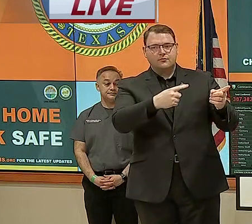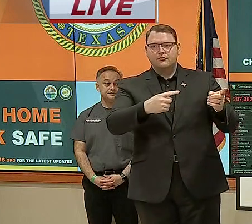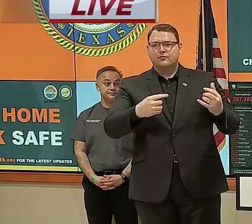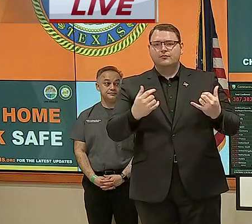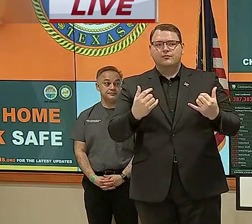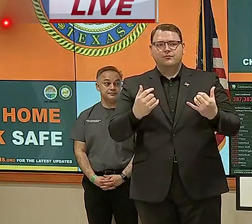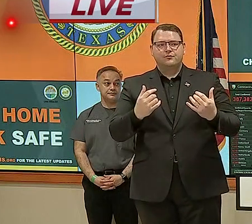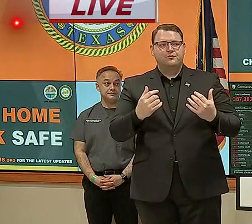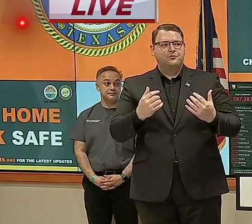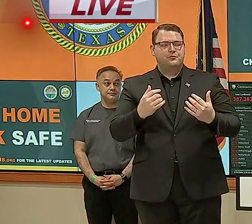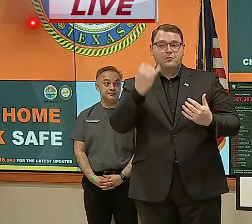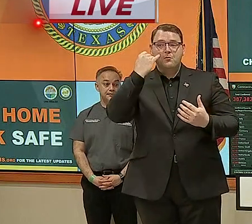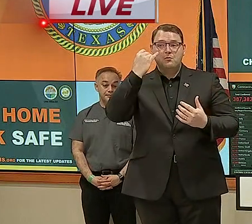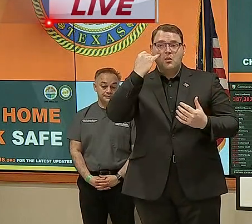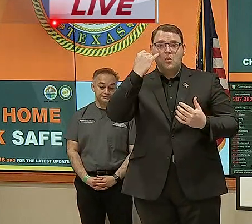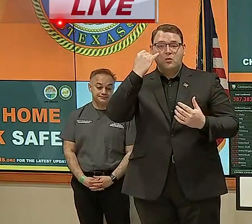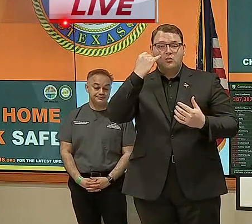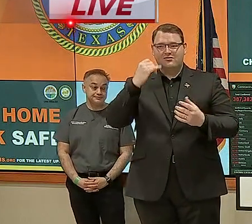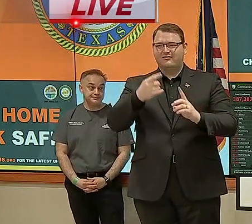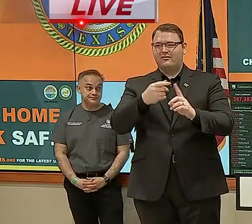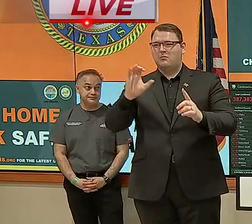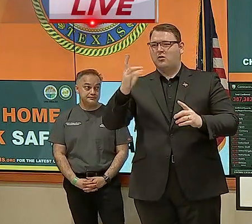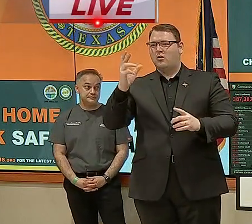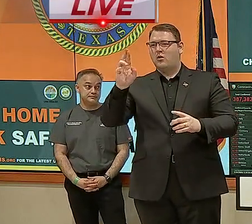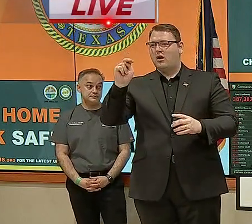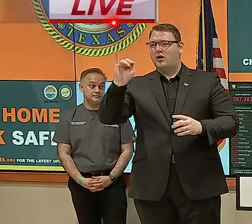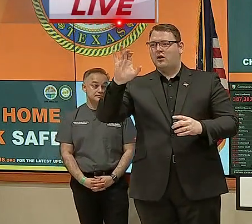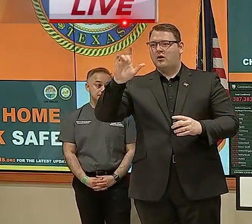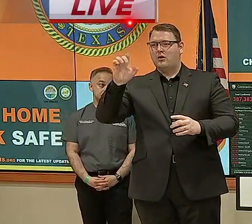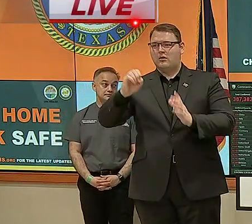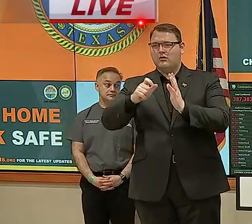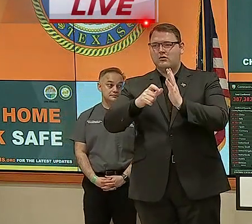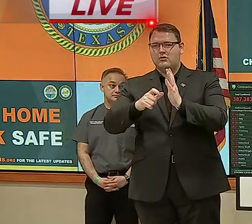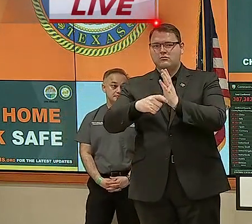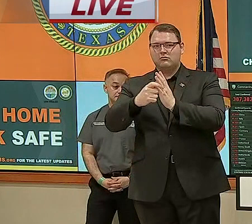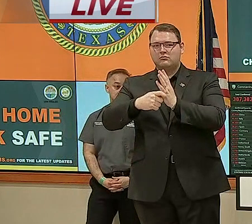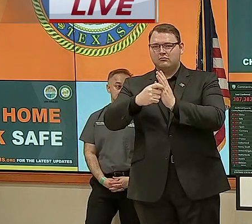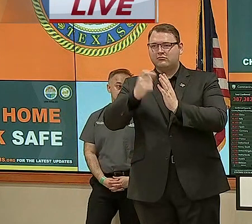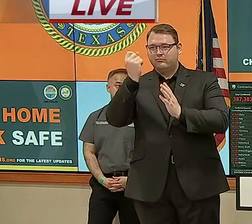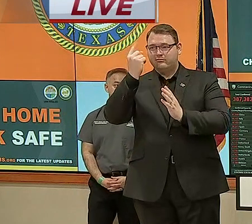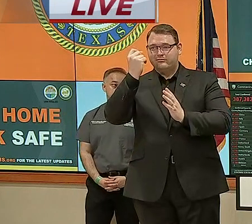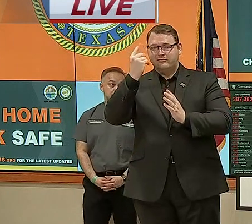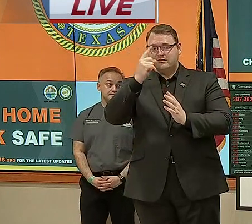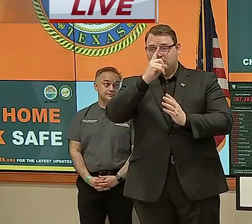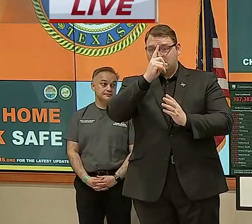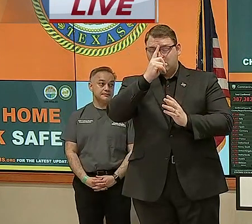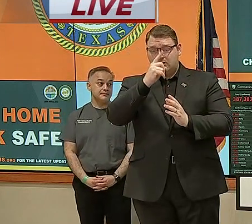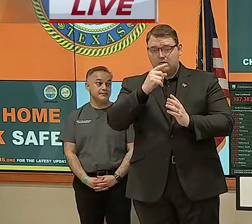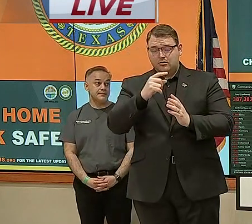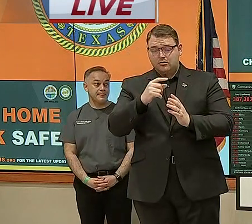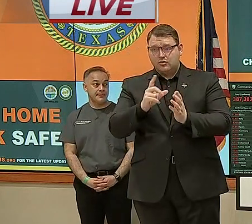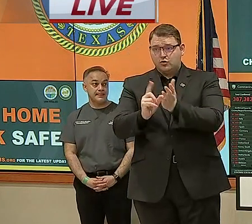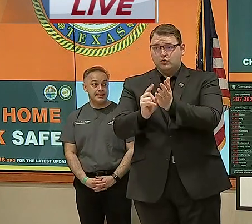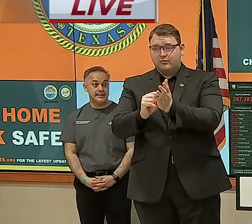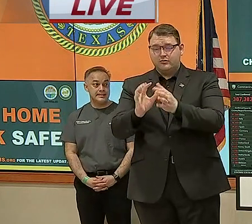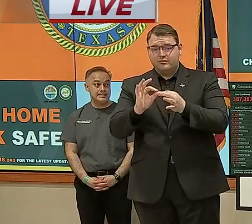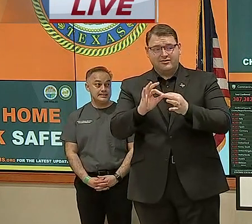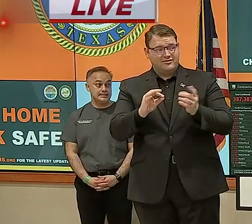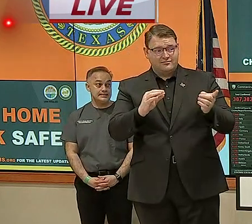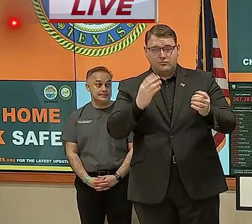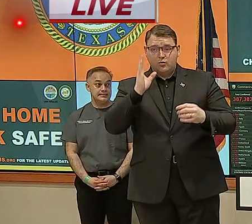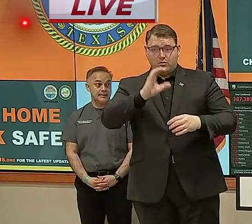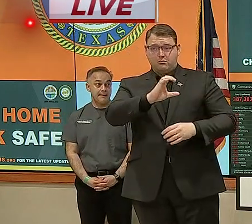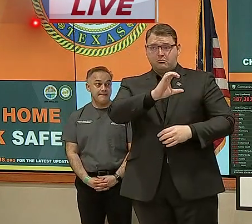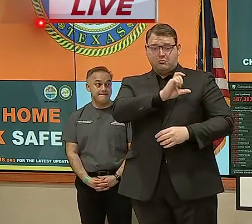from Dylan McGinnis at the Chronicle. Any additional details on enforcement would be greatly appreciated. For example, will police be out on the streets